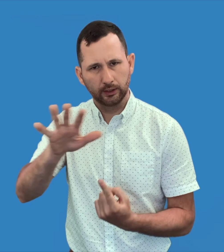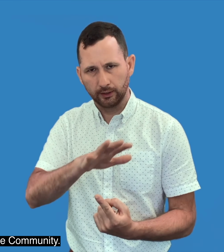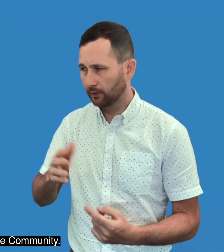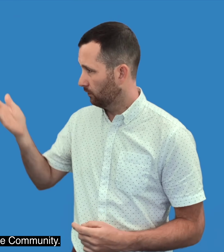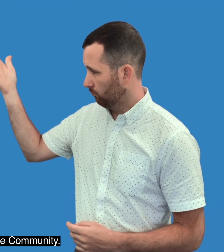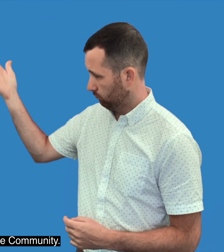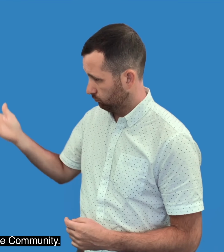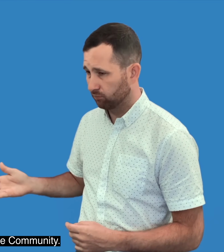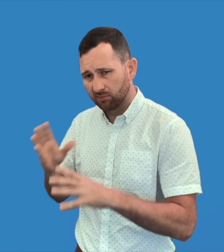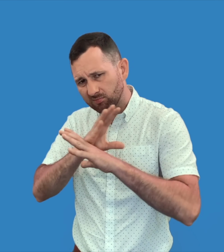In the community.